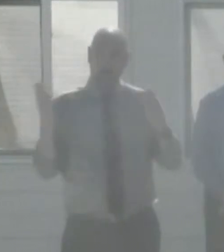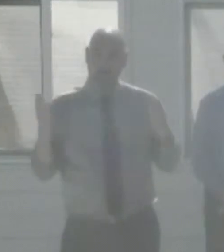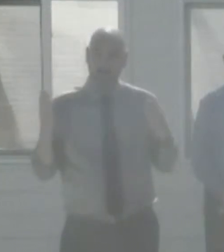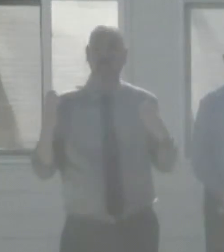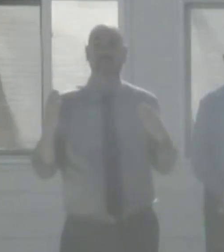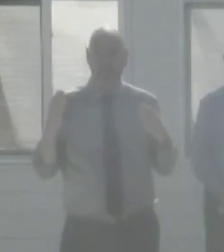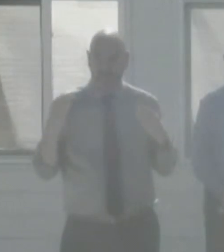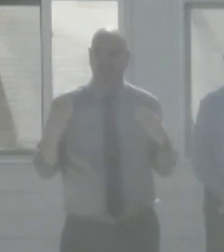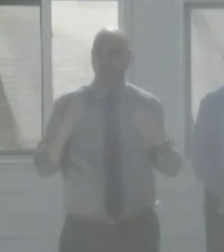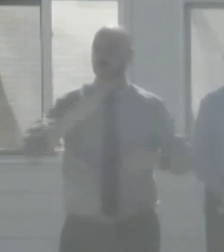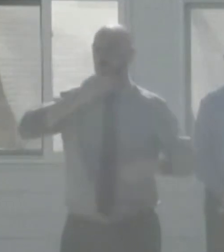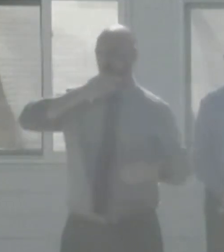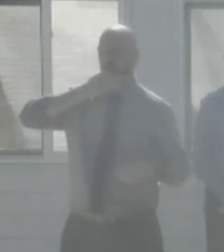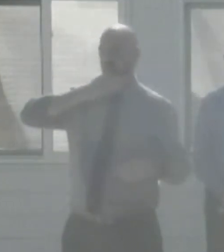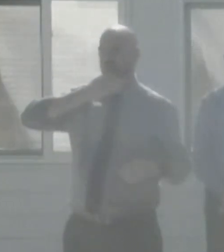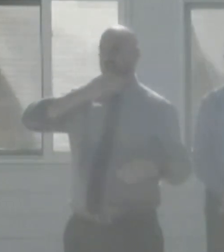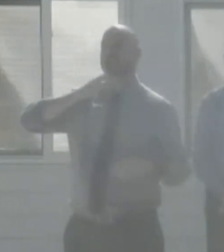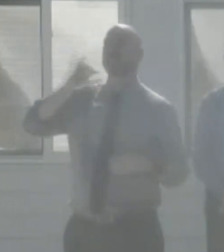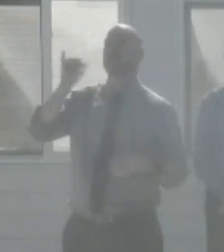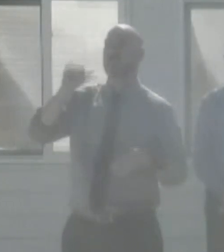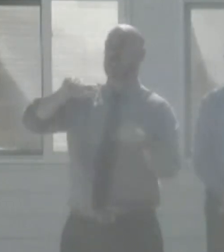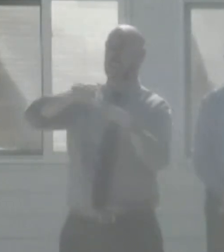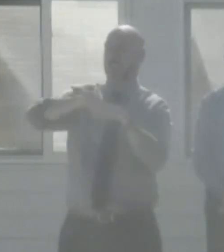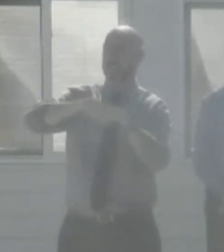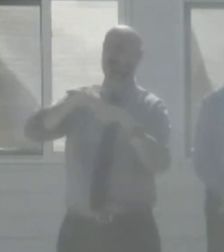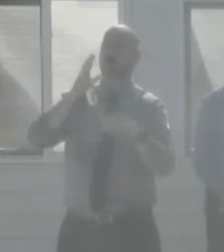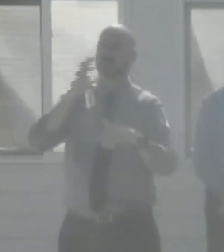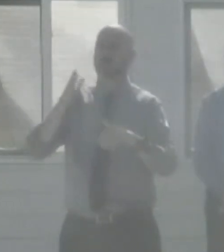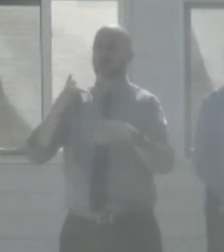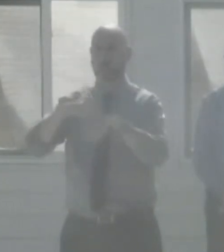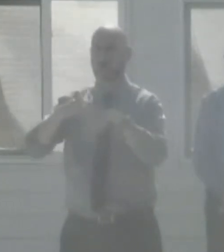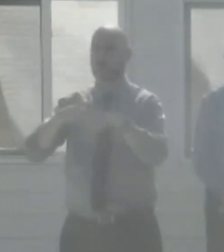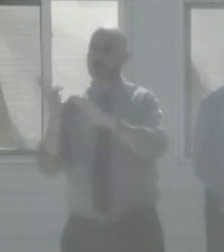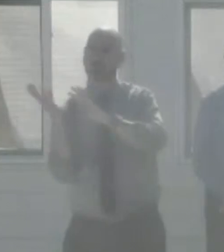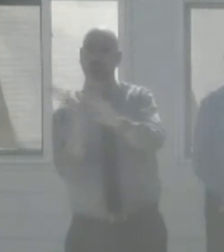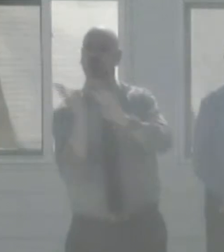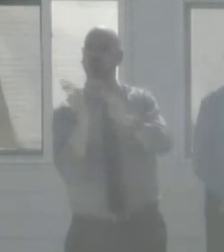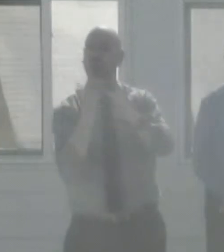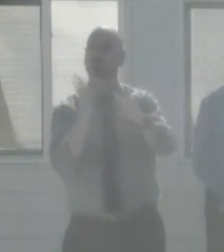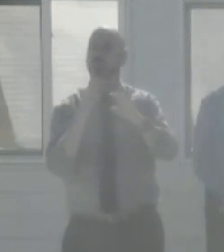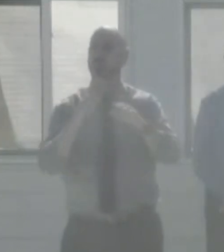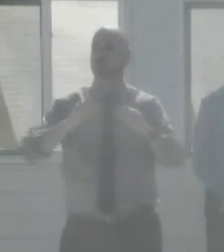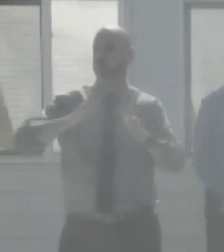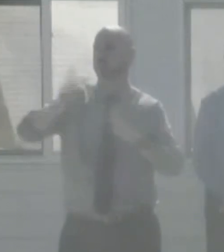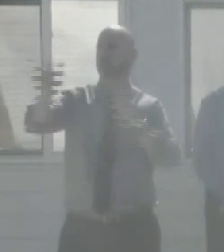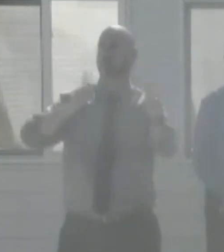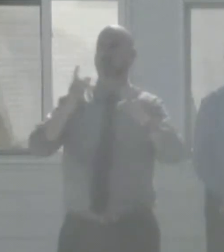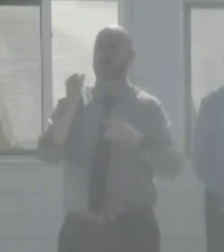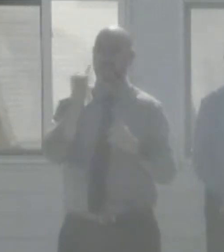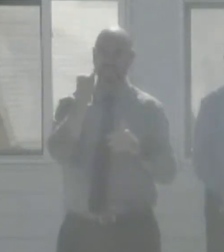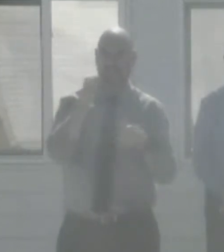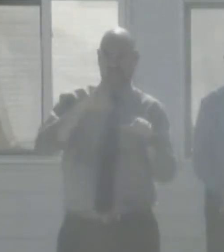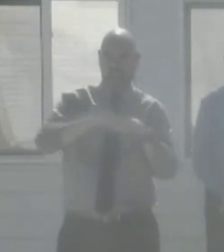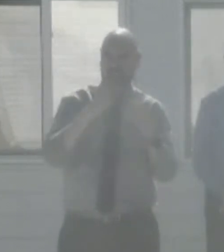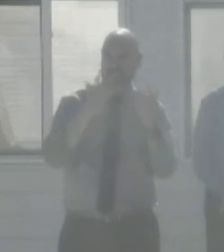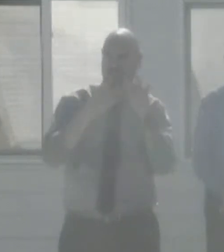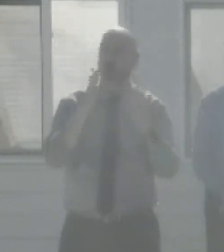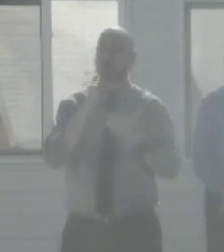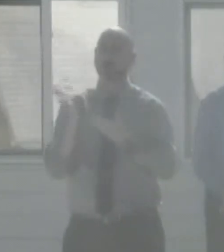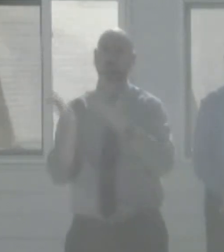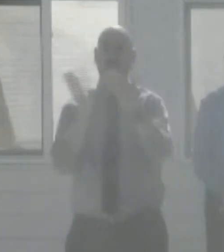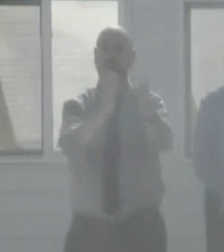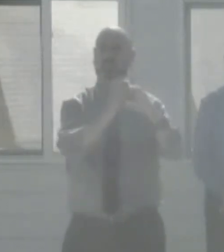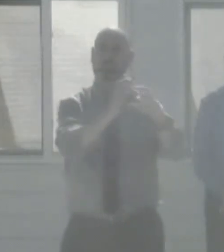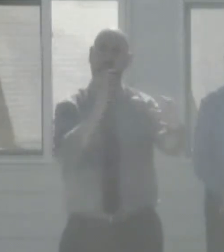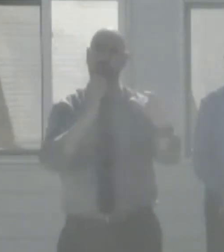of fuel in reserve in the state if we need to fill any gaps, but I'm confident we're going to be able to have an